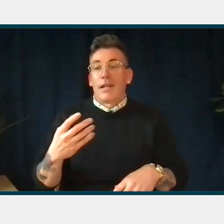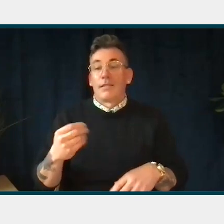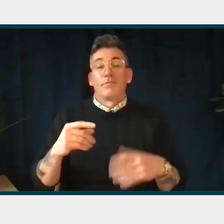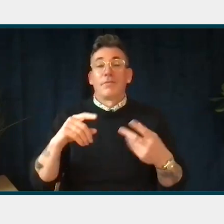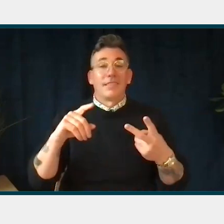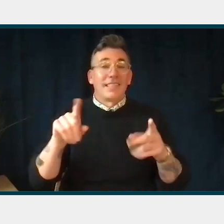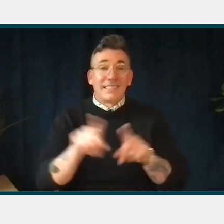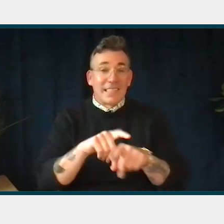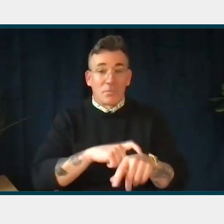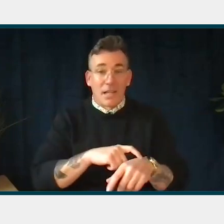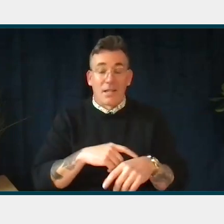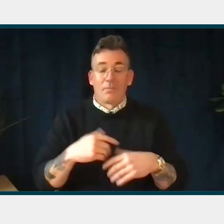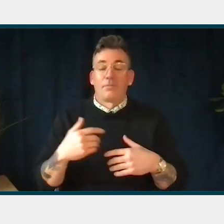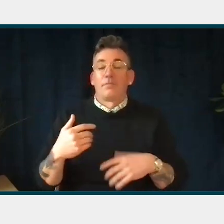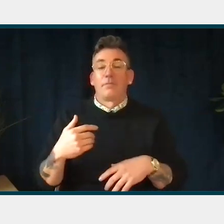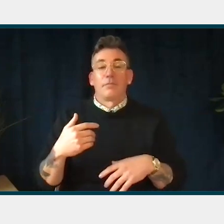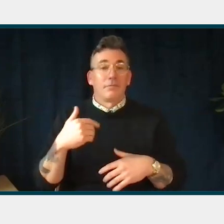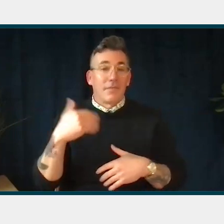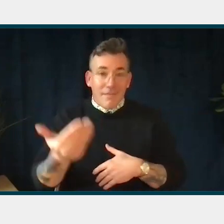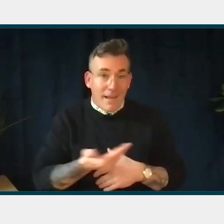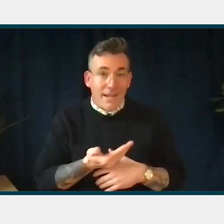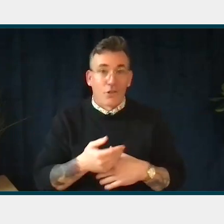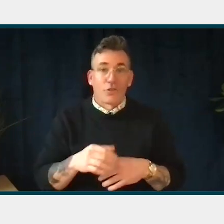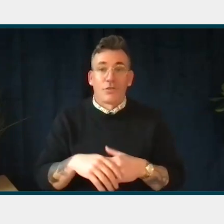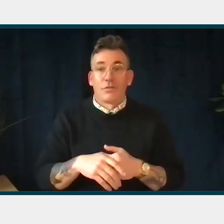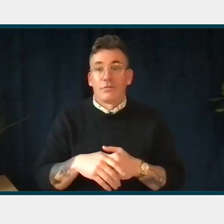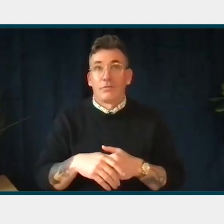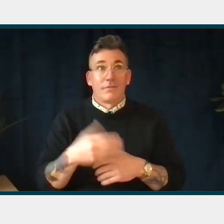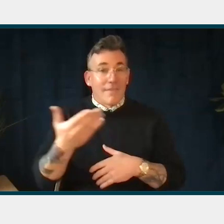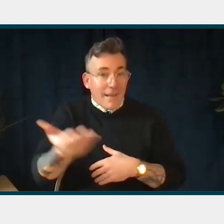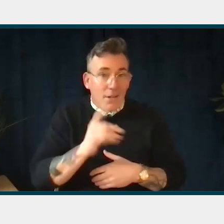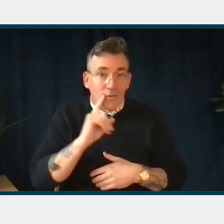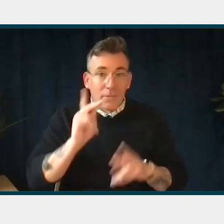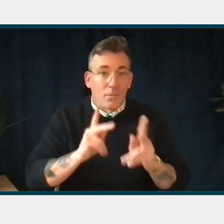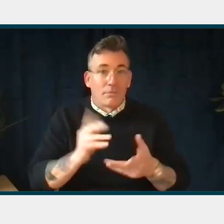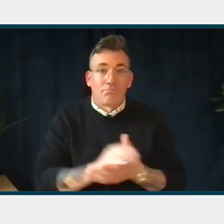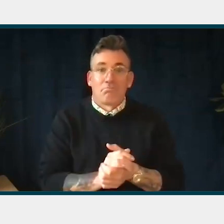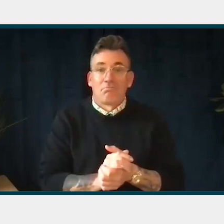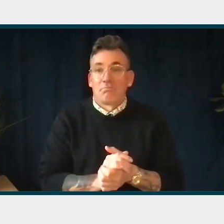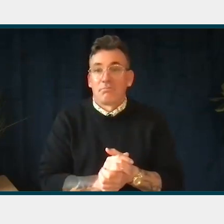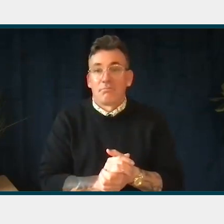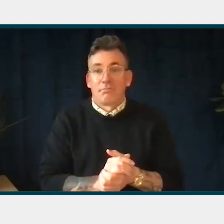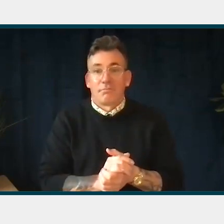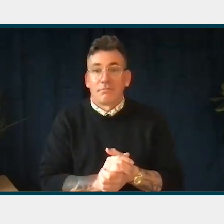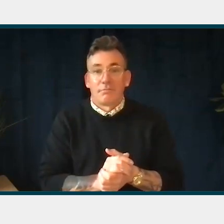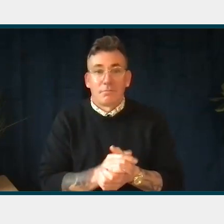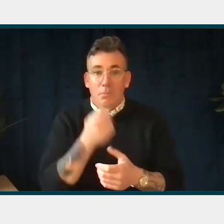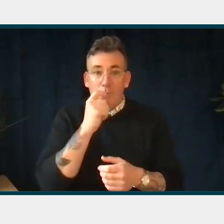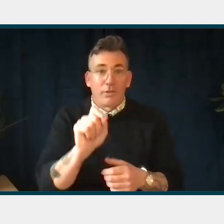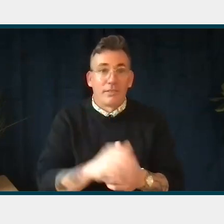And I think that process is very important. And at the same time, you know, when we're talking about hiring, hire deaf